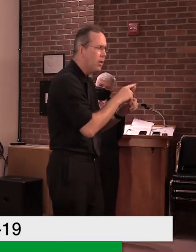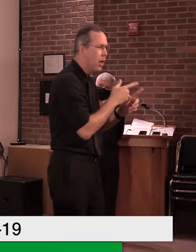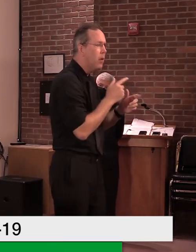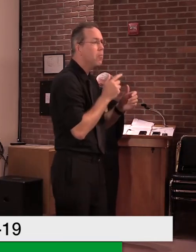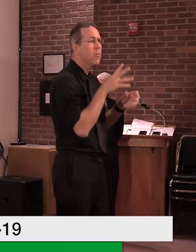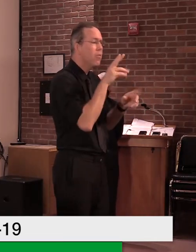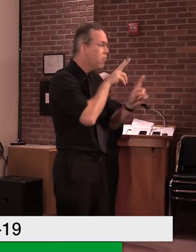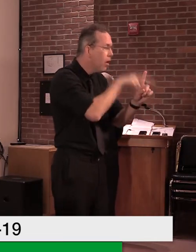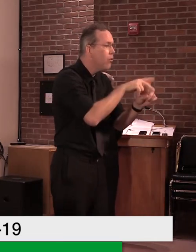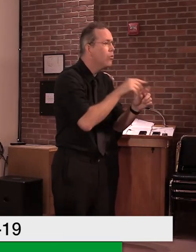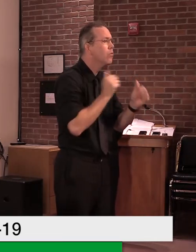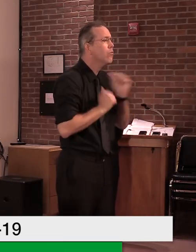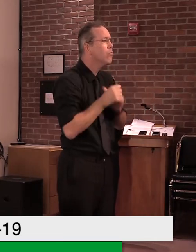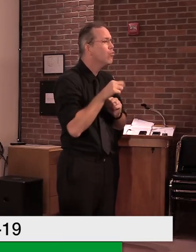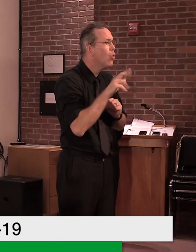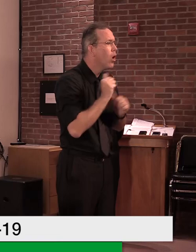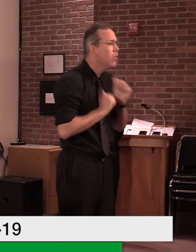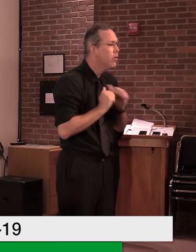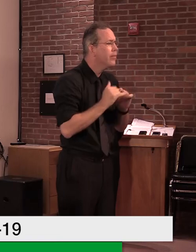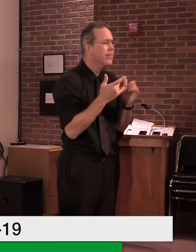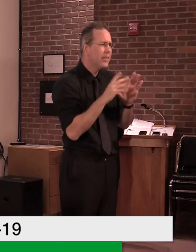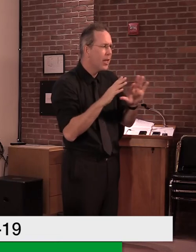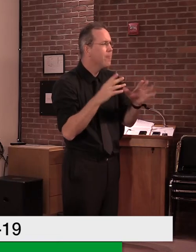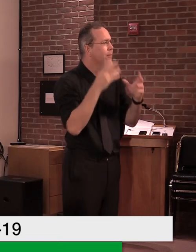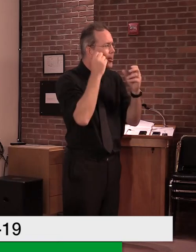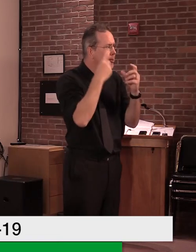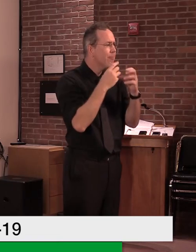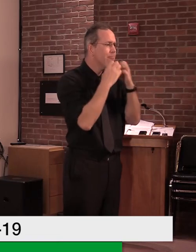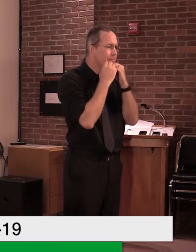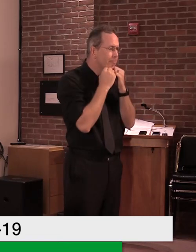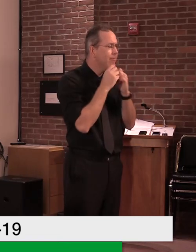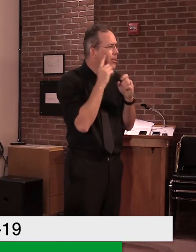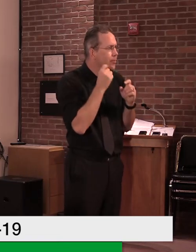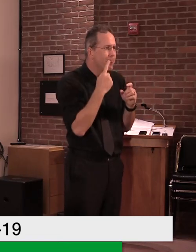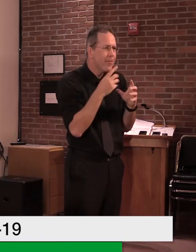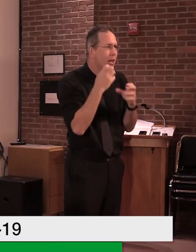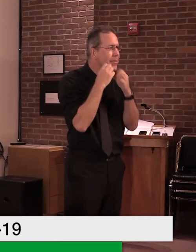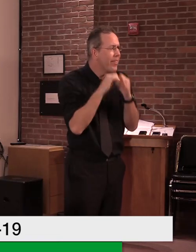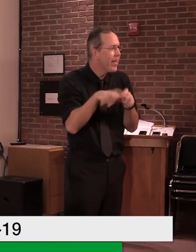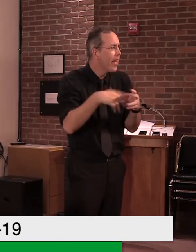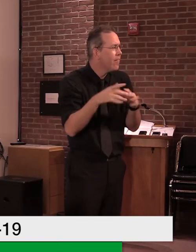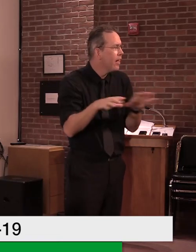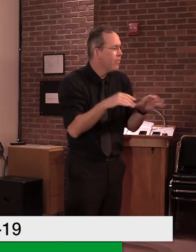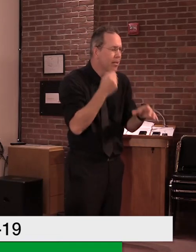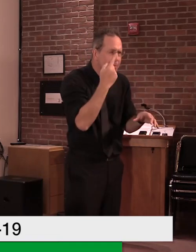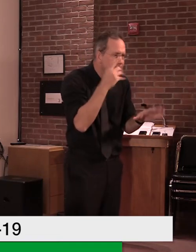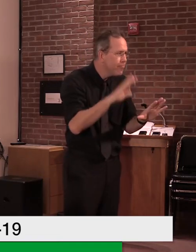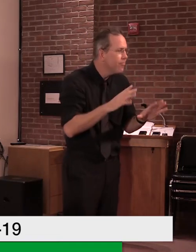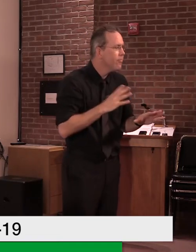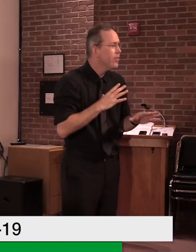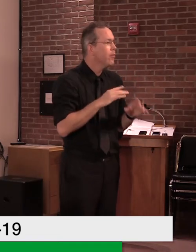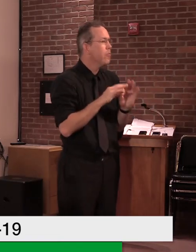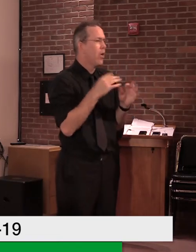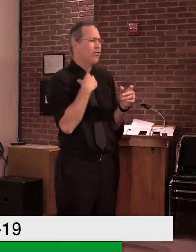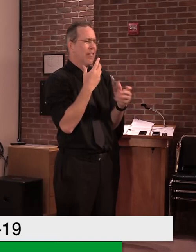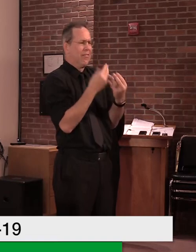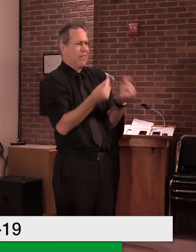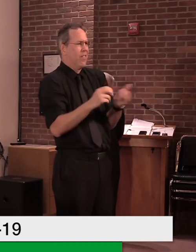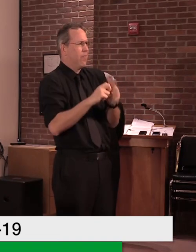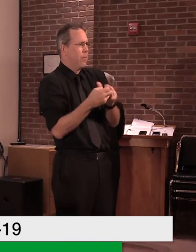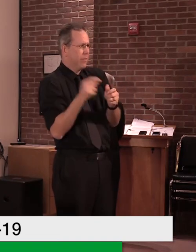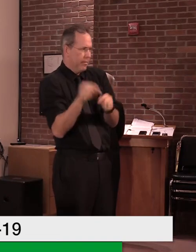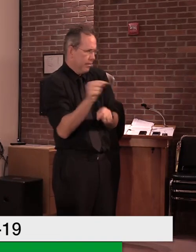so forth. So we want to get back to normal as quick as possible. That's why, again, implementing